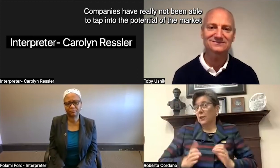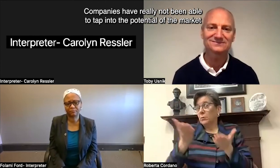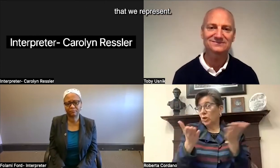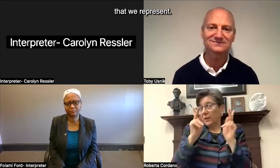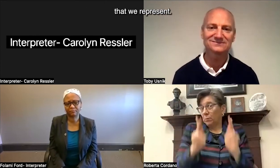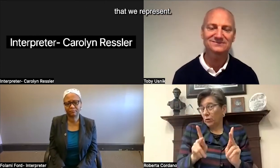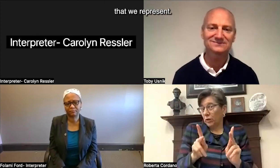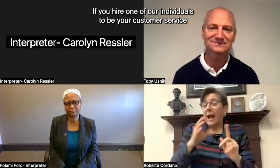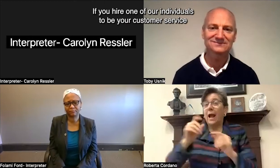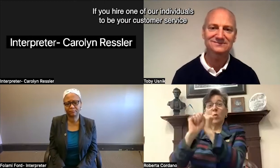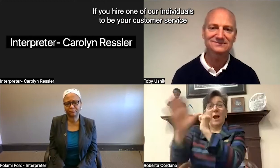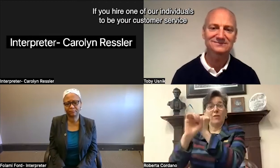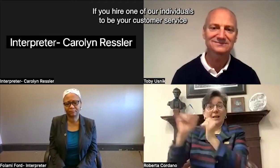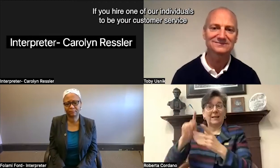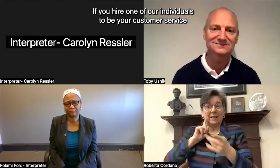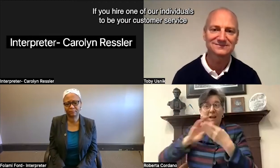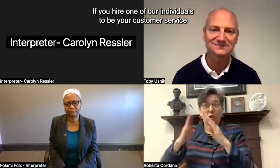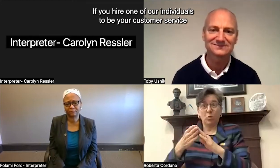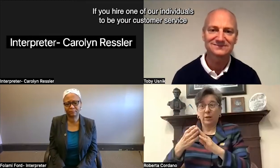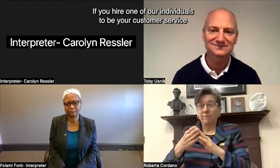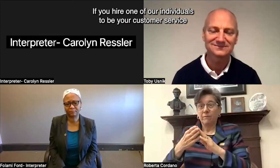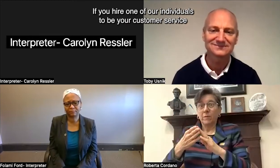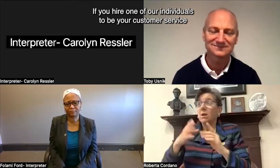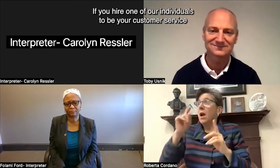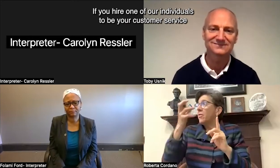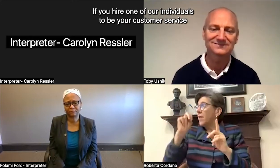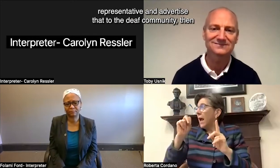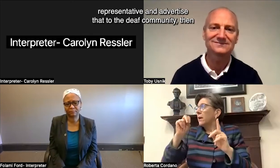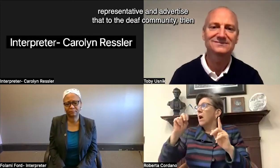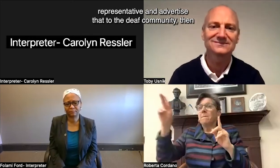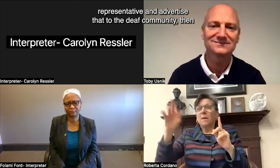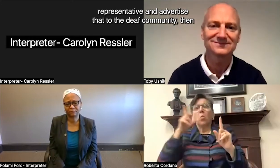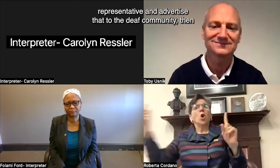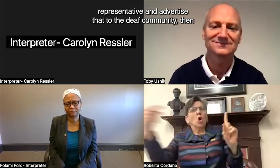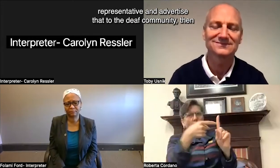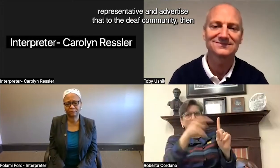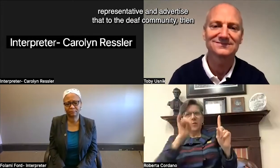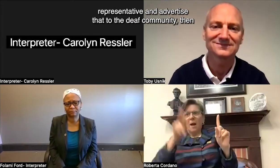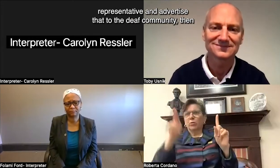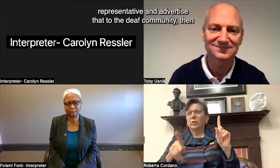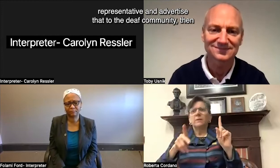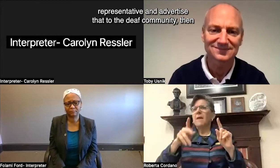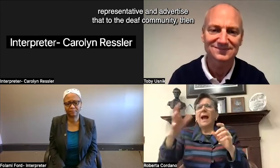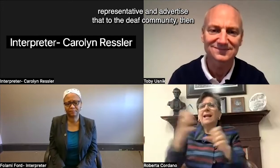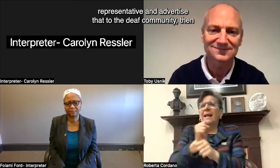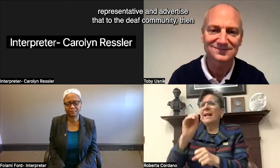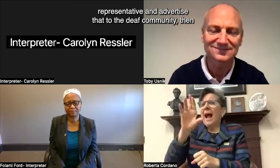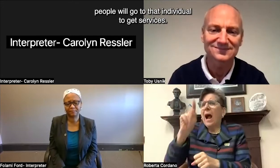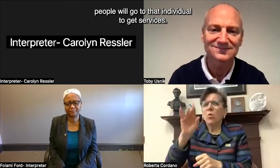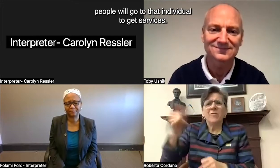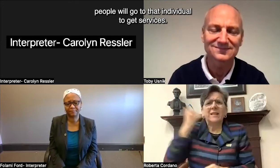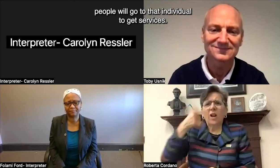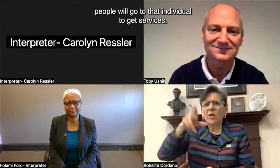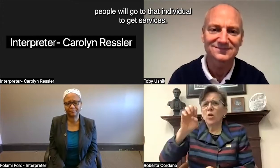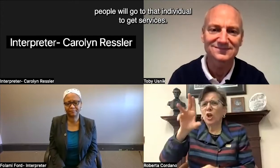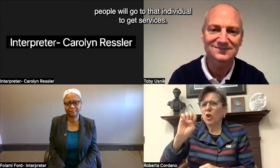If you hire one of our individuals to be your customer service representative and advertise that to the deaf community, then people will go to that individual